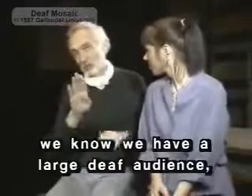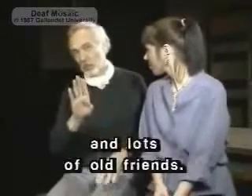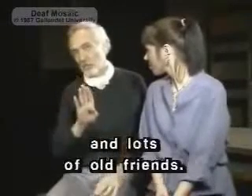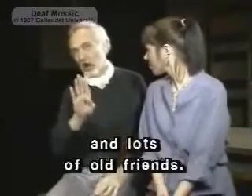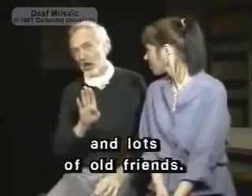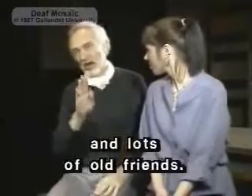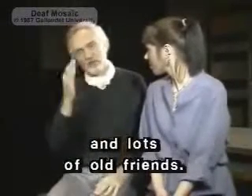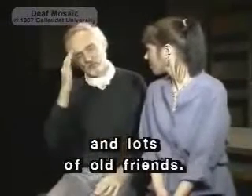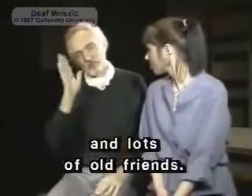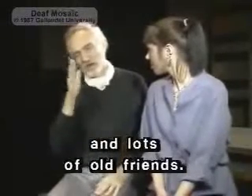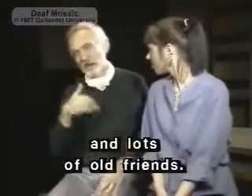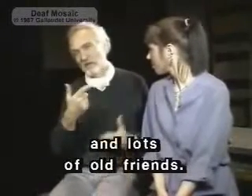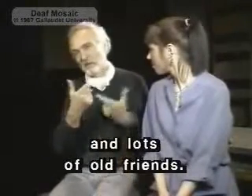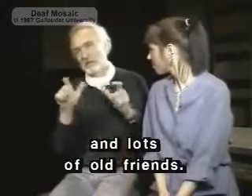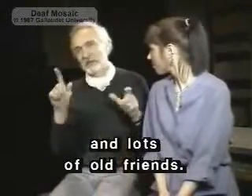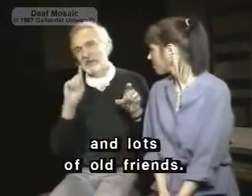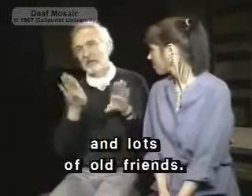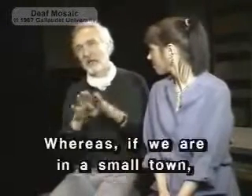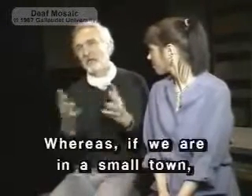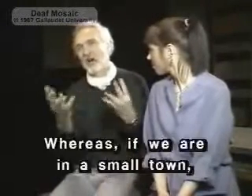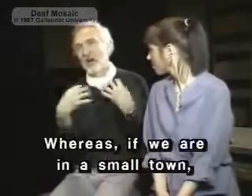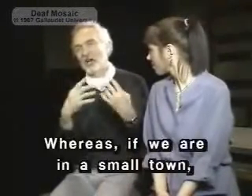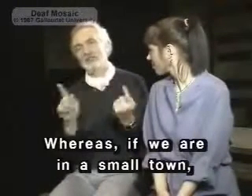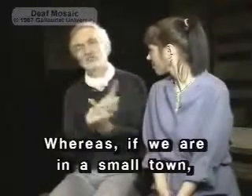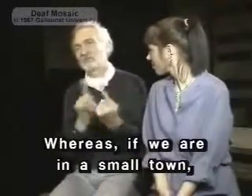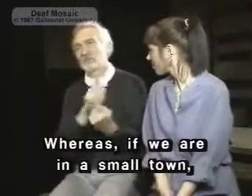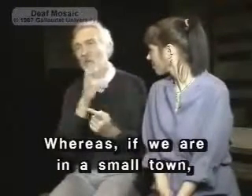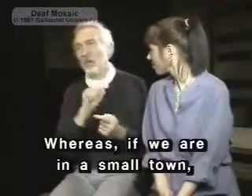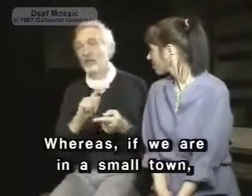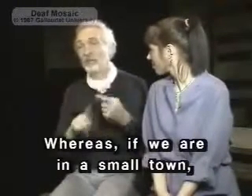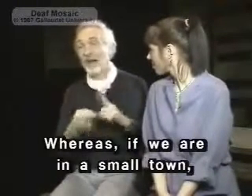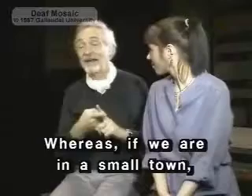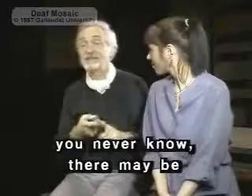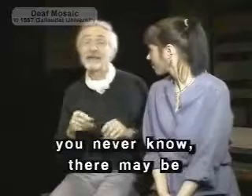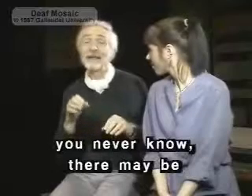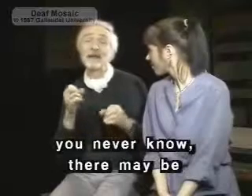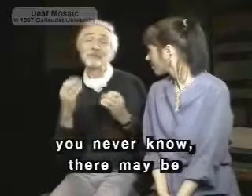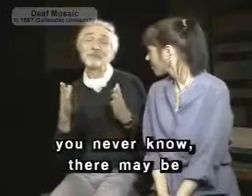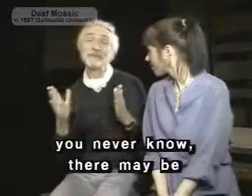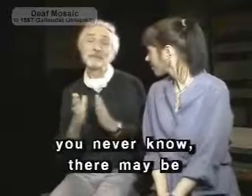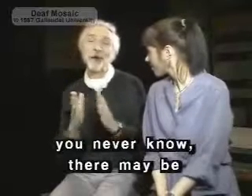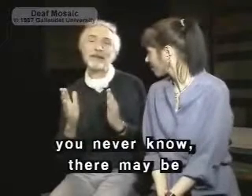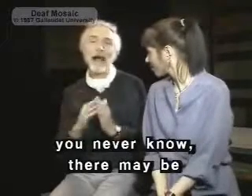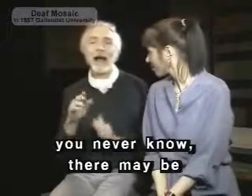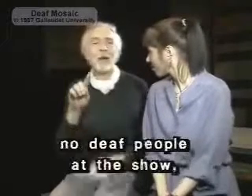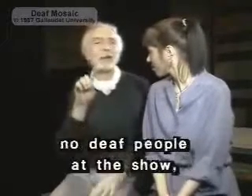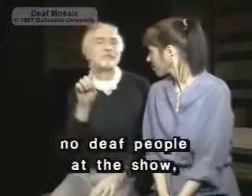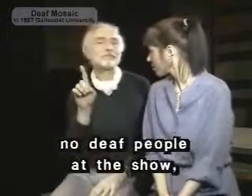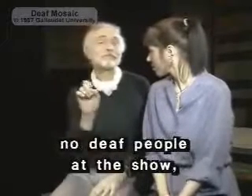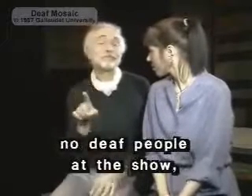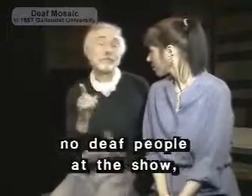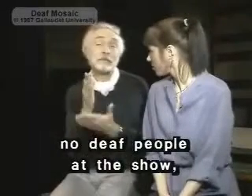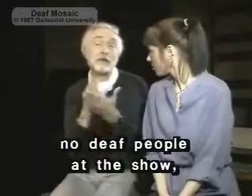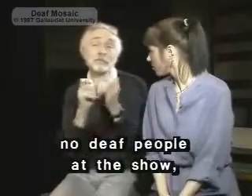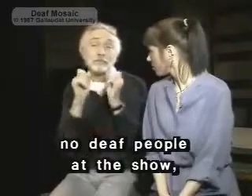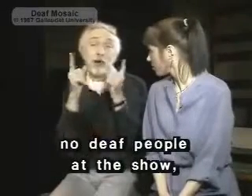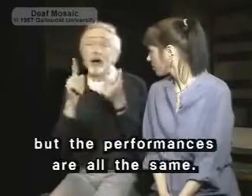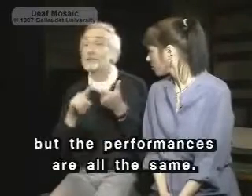lots of old friends. Whereas, if we're in a small town, you never know. There may be numbers of people at show, but the